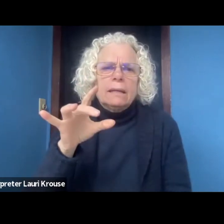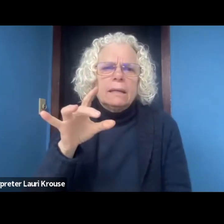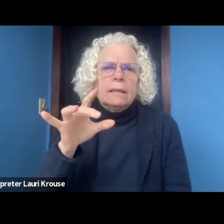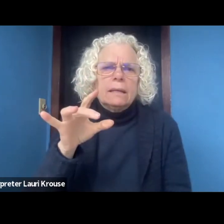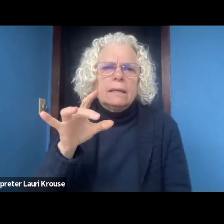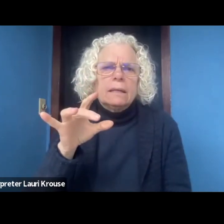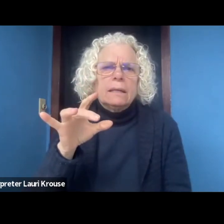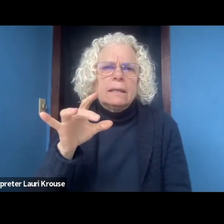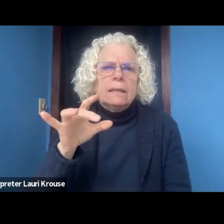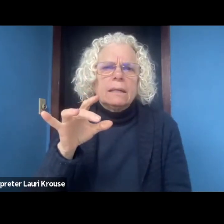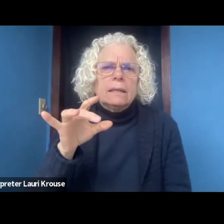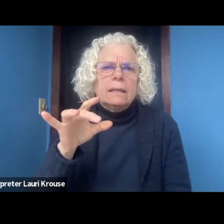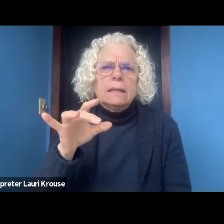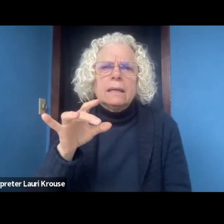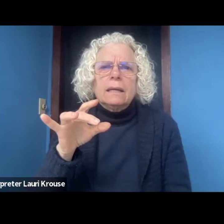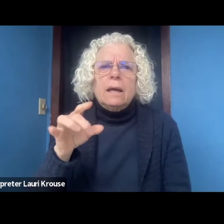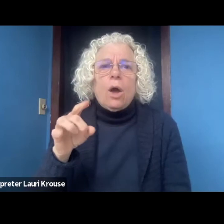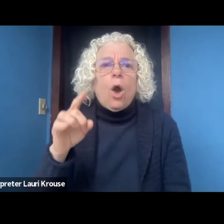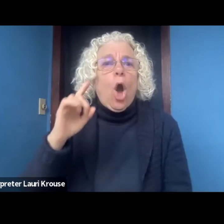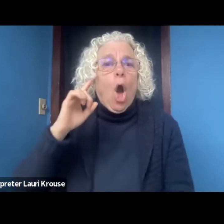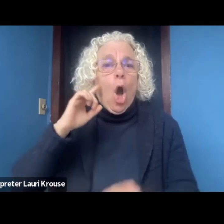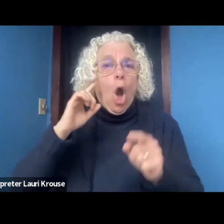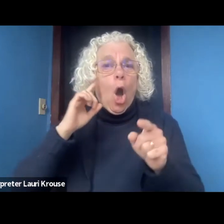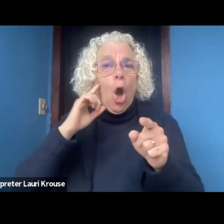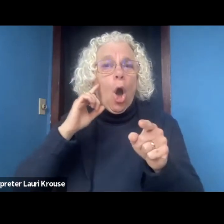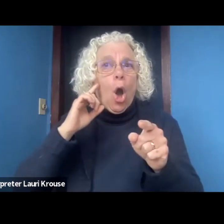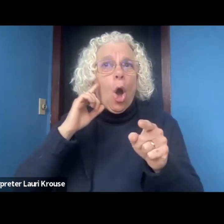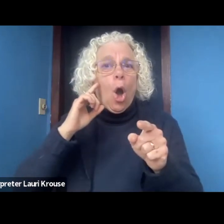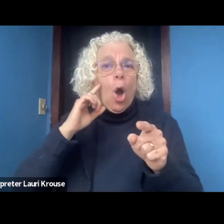someone is unmuting. Oh, thank you. Who's doing that?